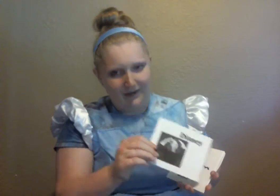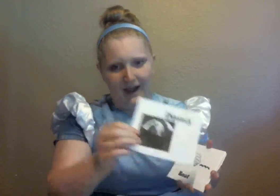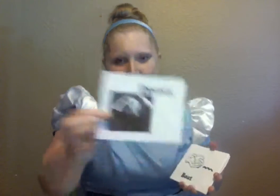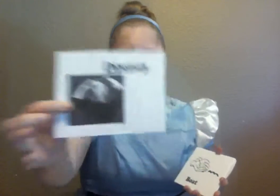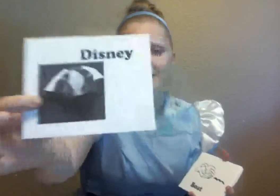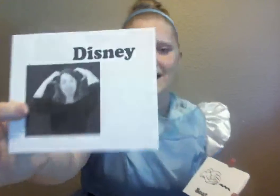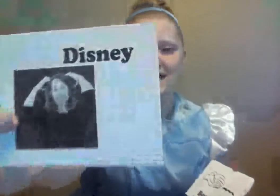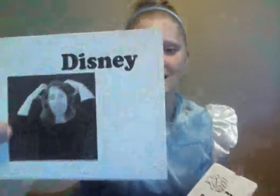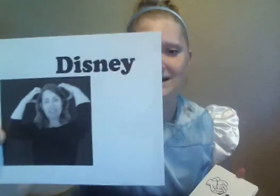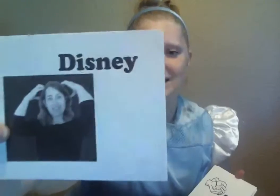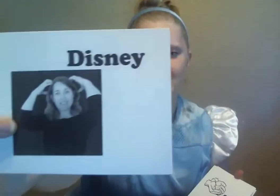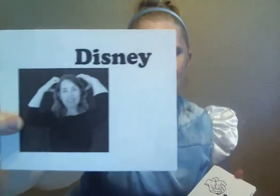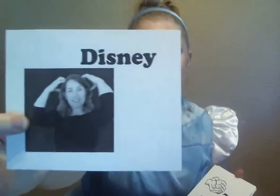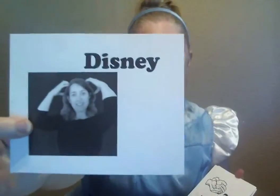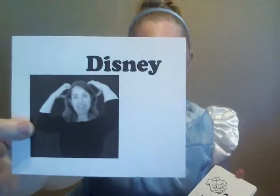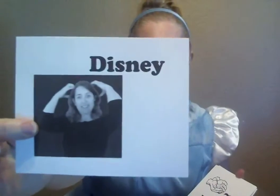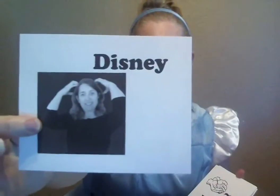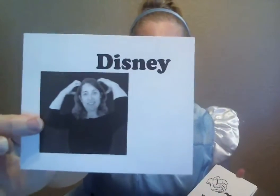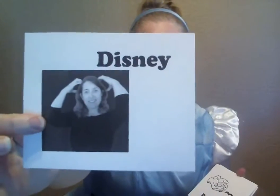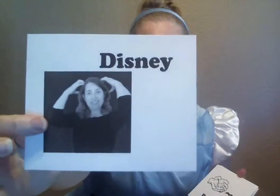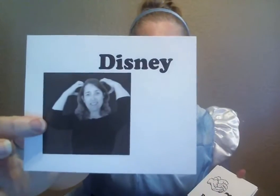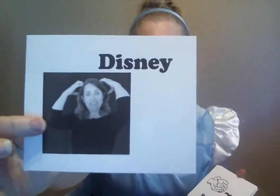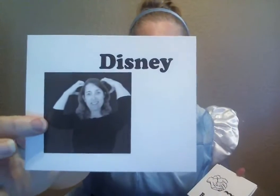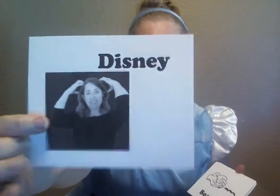Okay, so that is the sign for Disney.